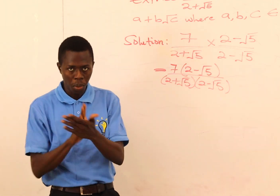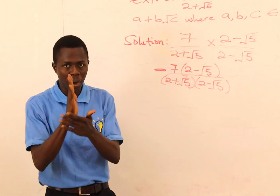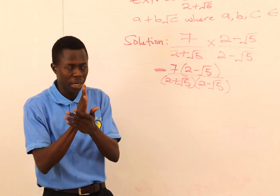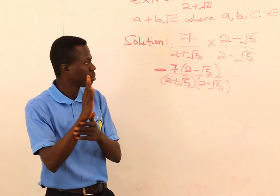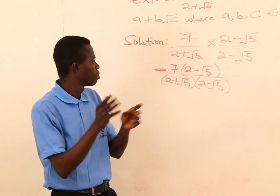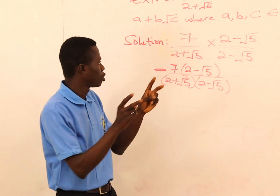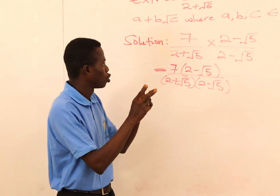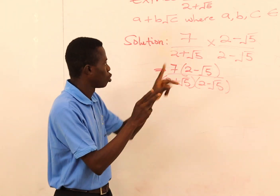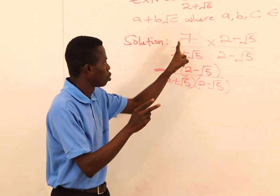5.